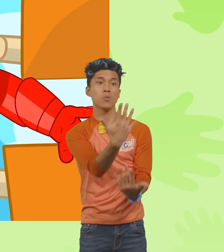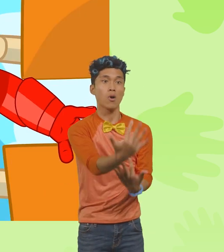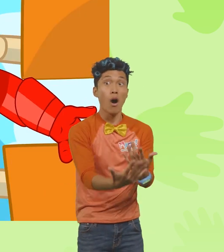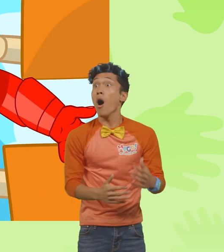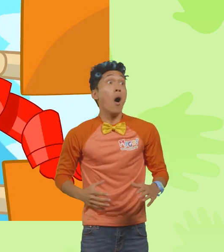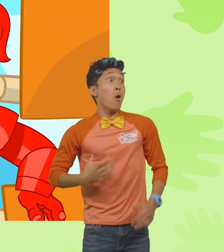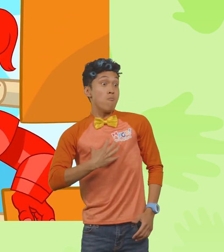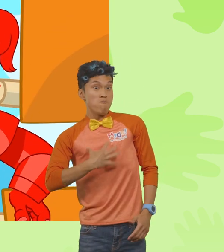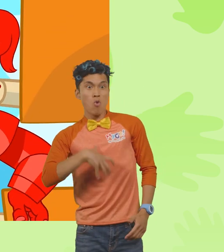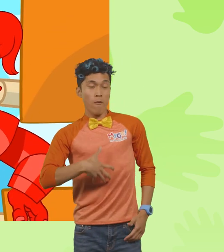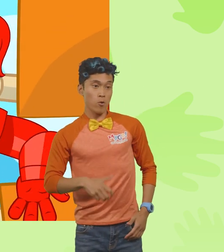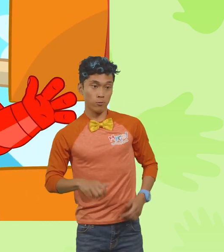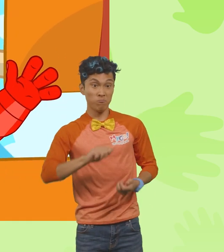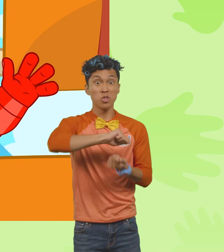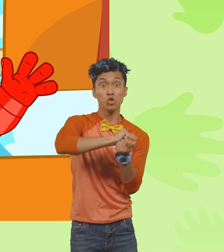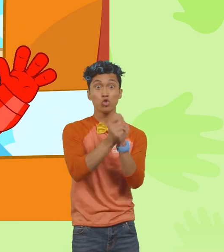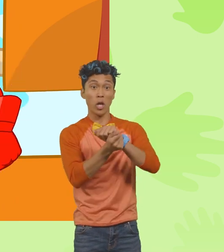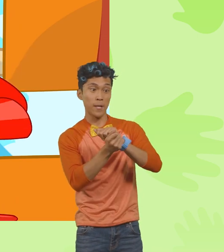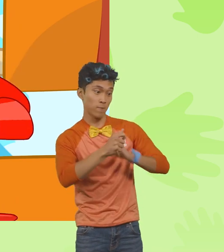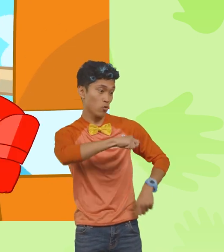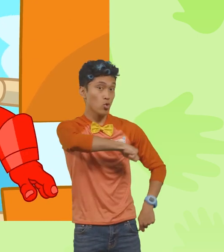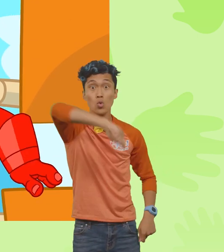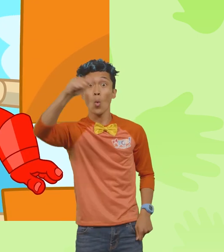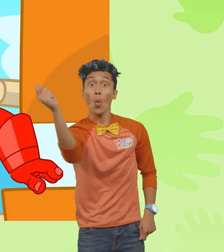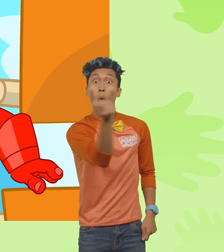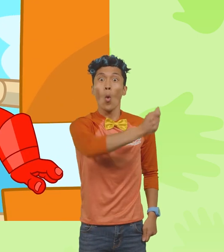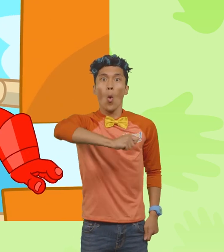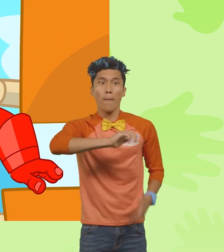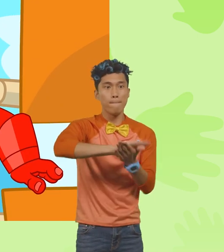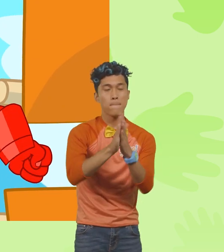Morphle, morph your sword into a shield!